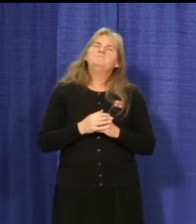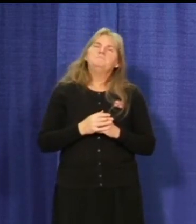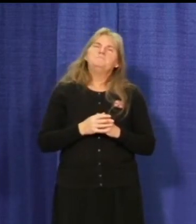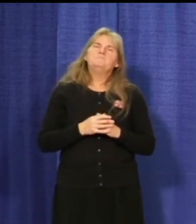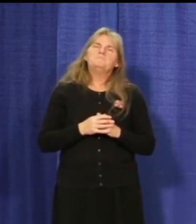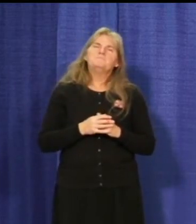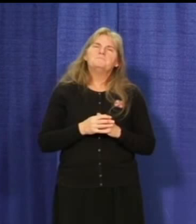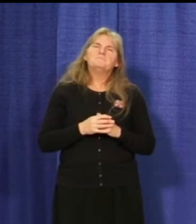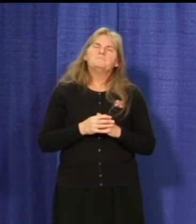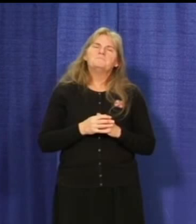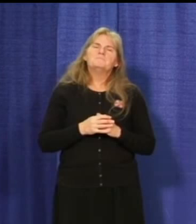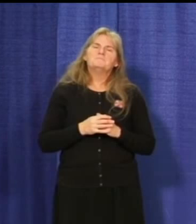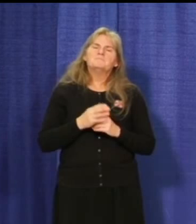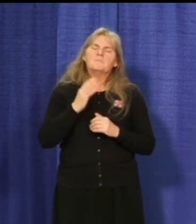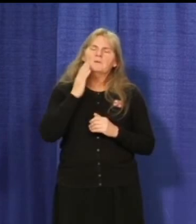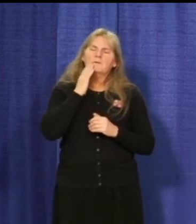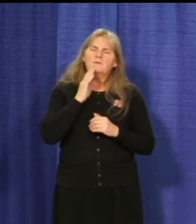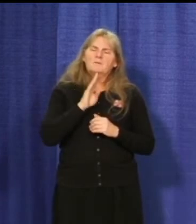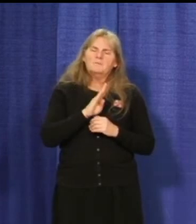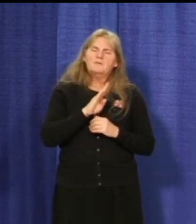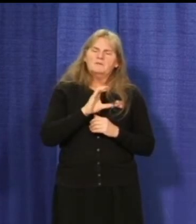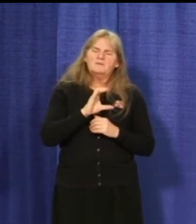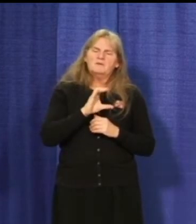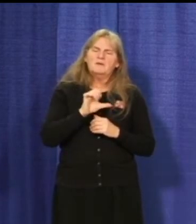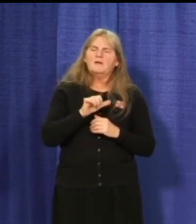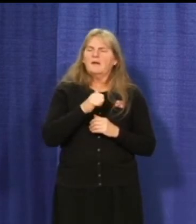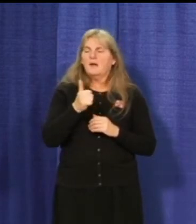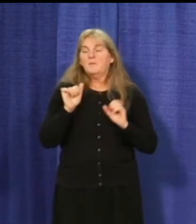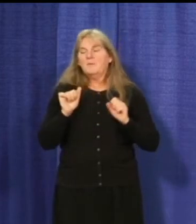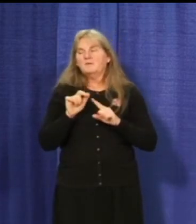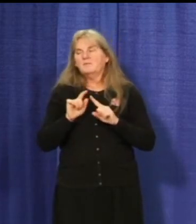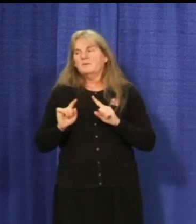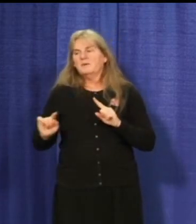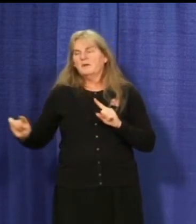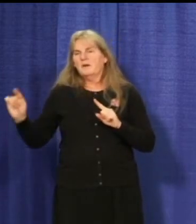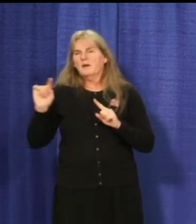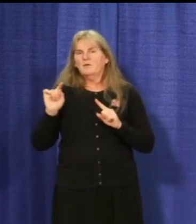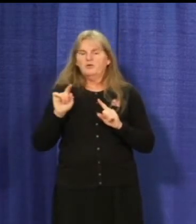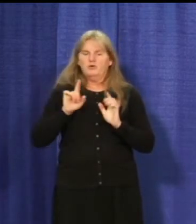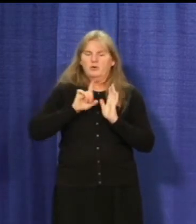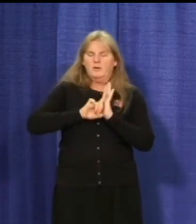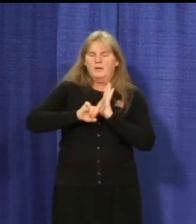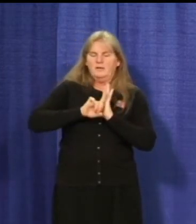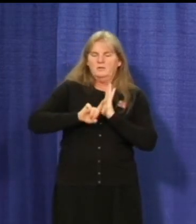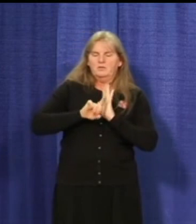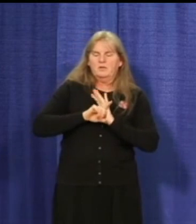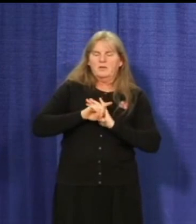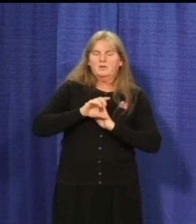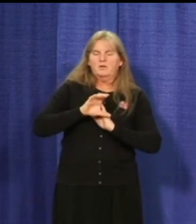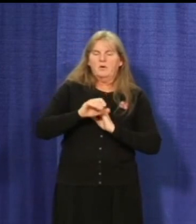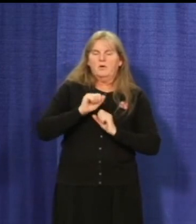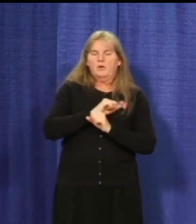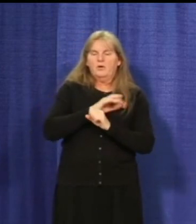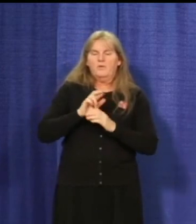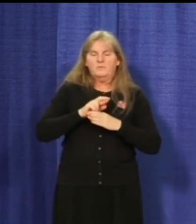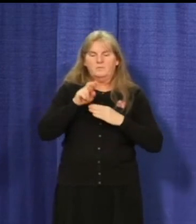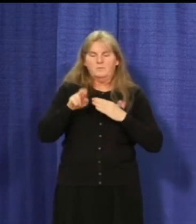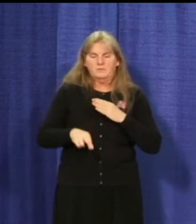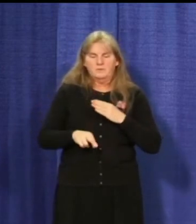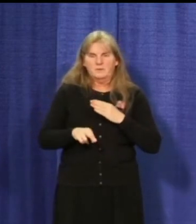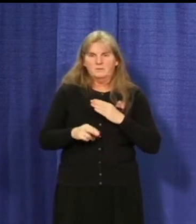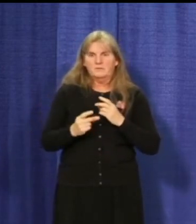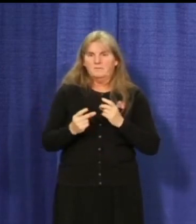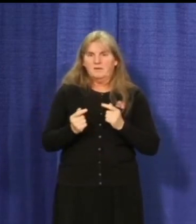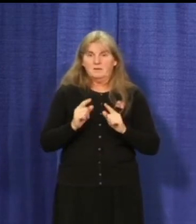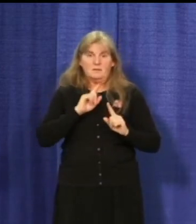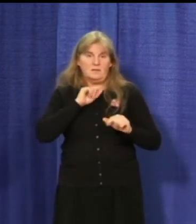Hi. I know in BC and possibly in other jurisdictions as well, you can check your COVID test results online and often get a faster result